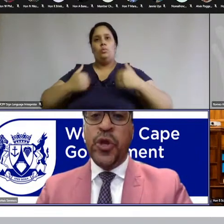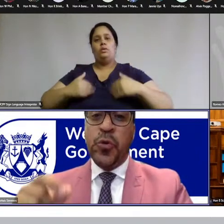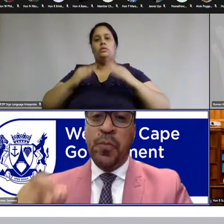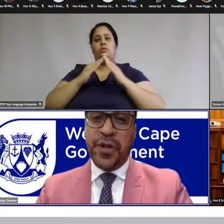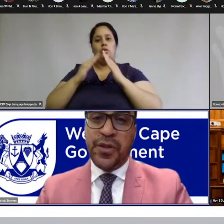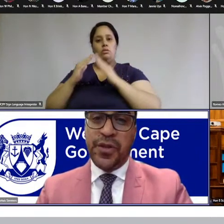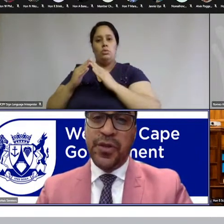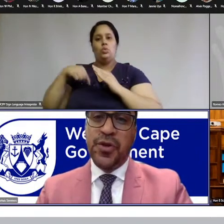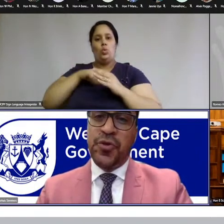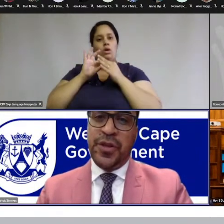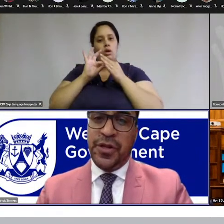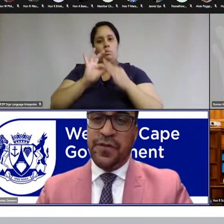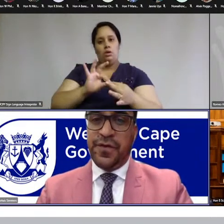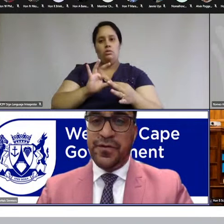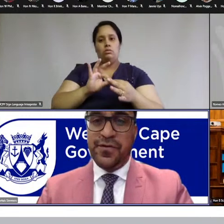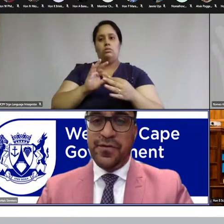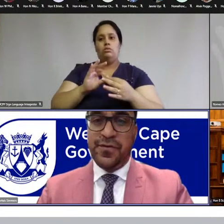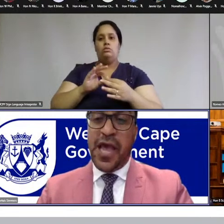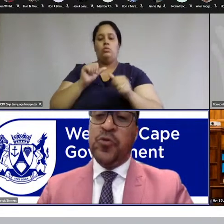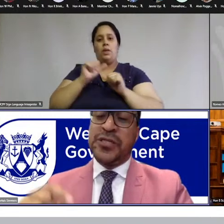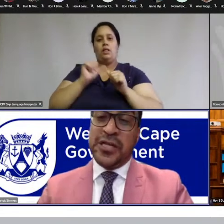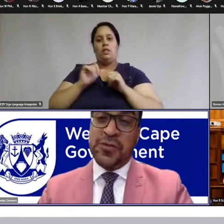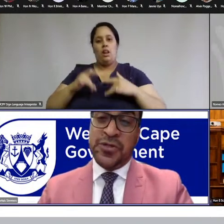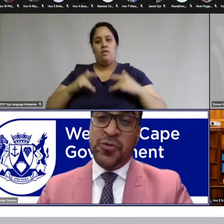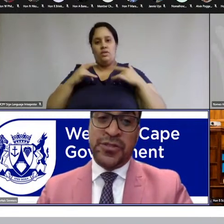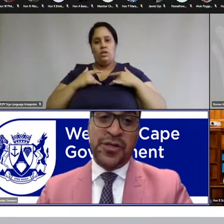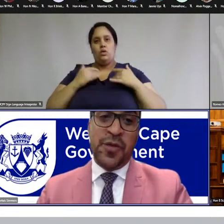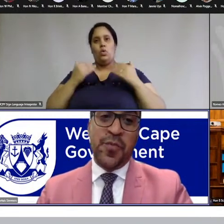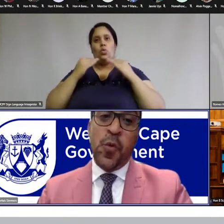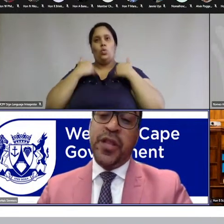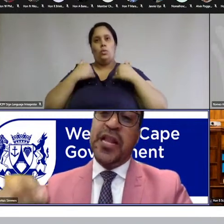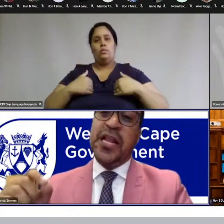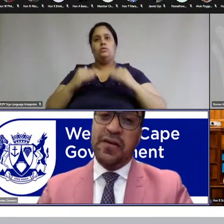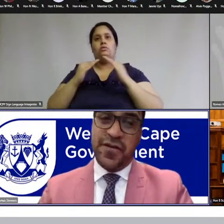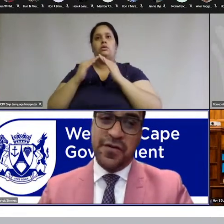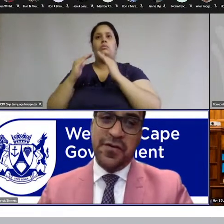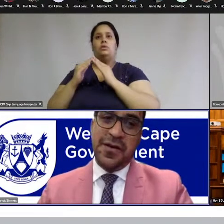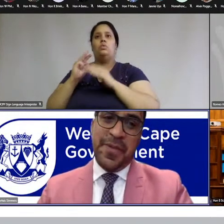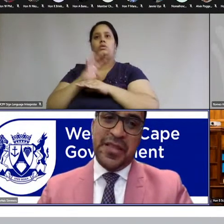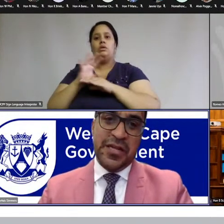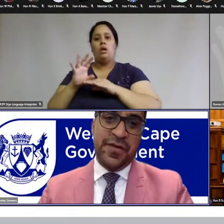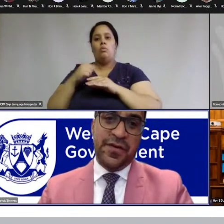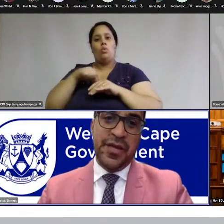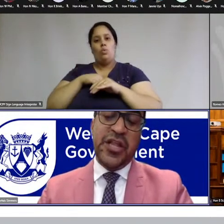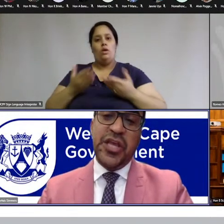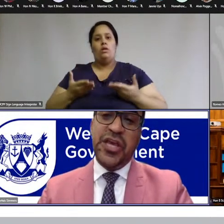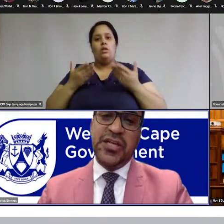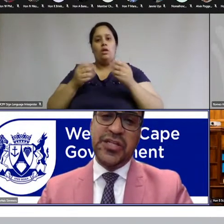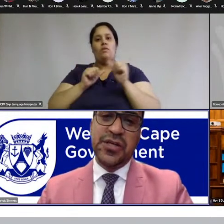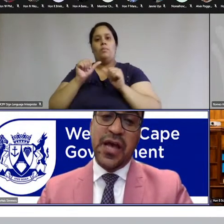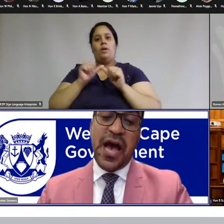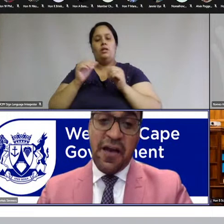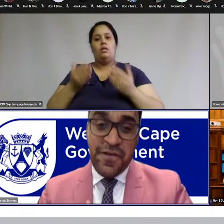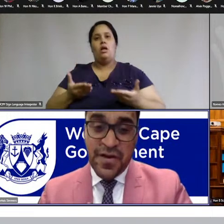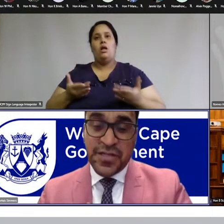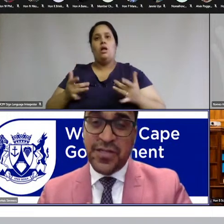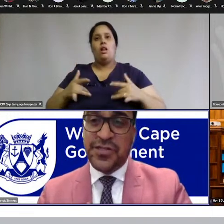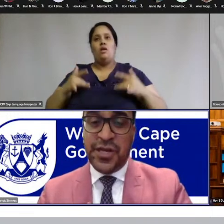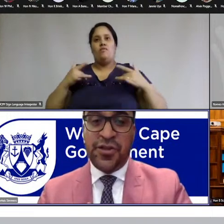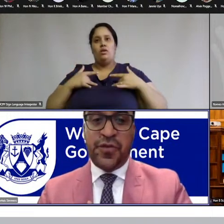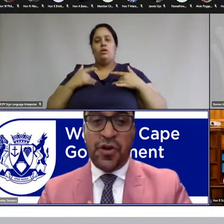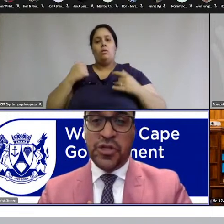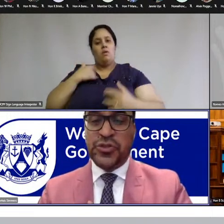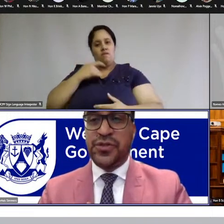Settlements, we commit to better living. At Human Settlements in the Western Cape, we deliver better living. It is, I feel,